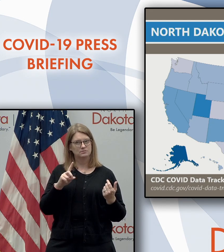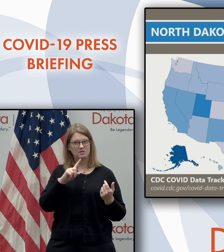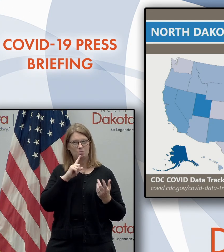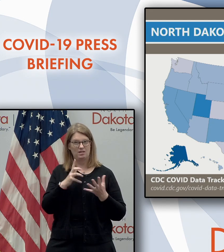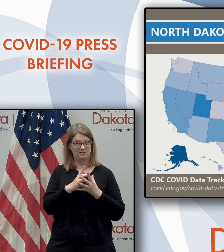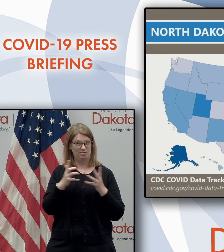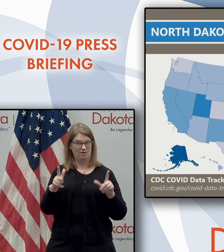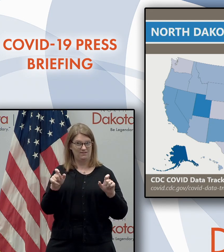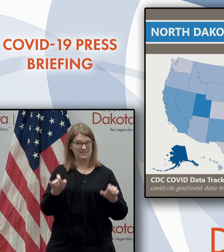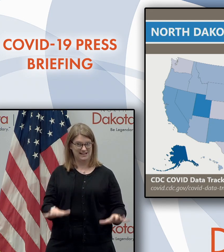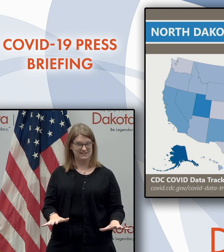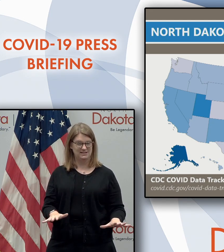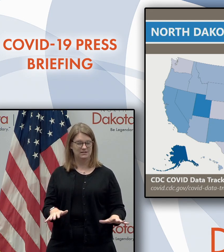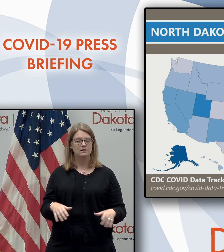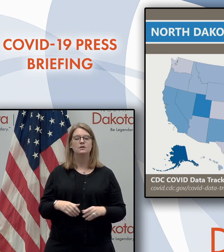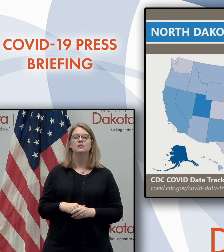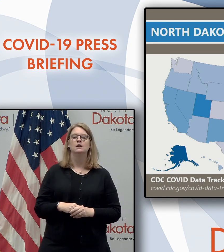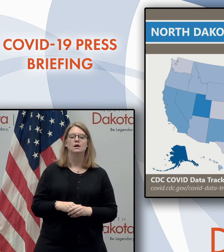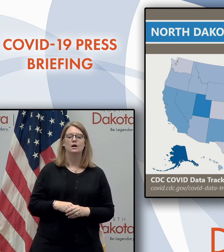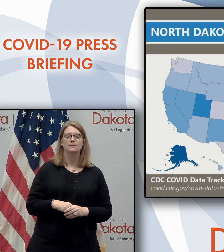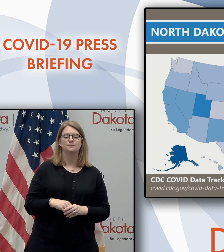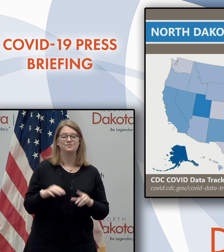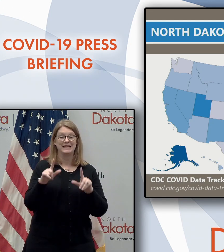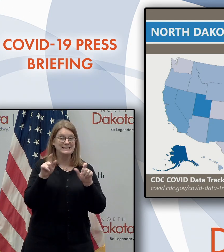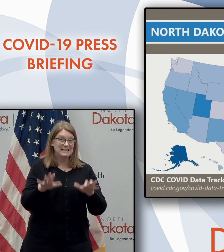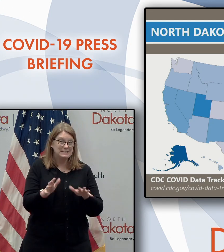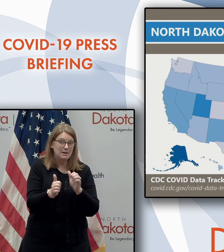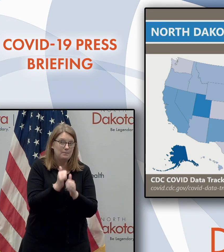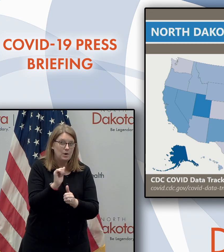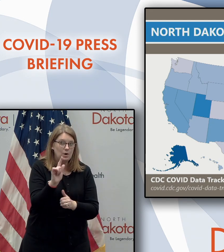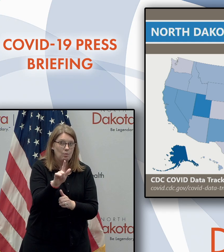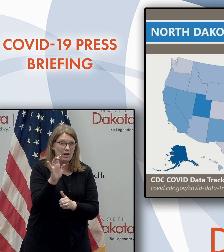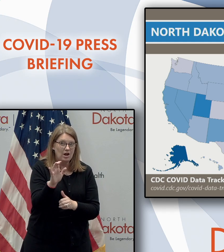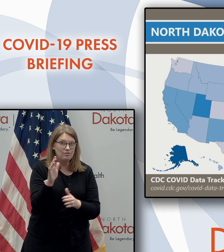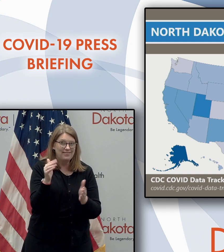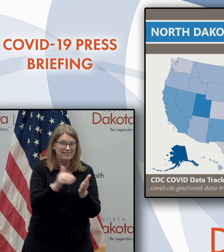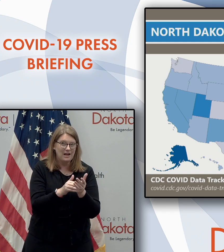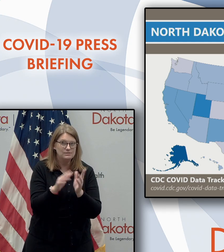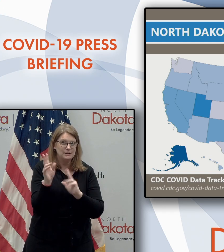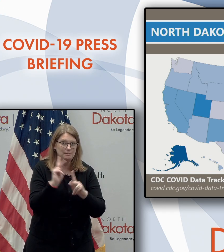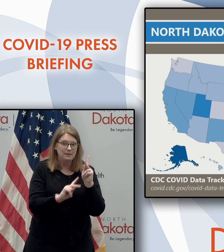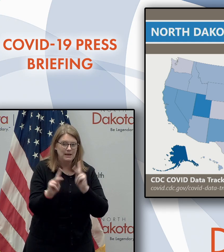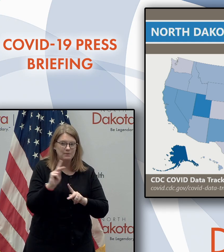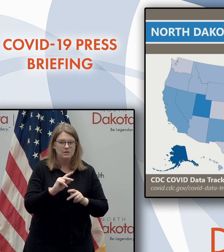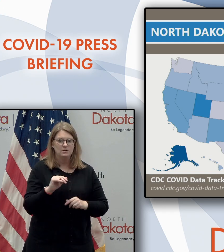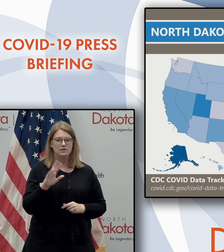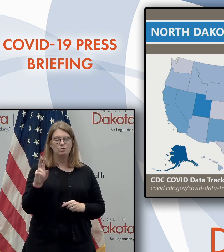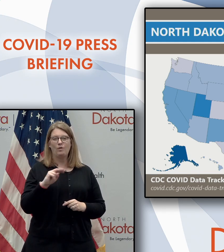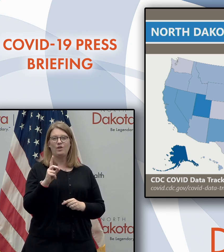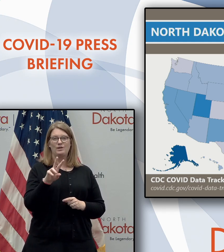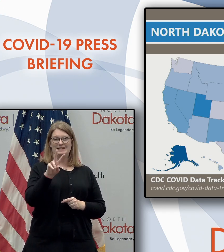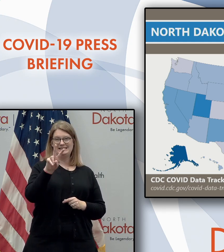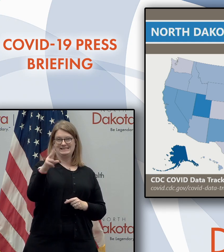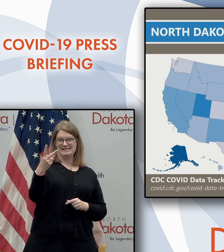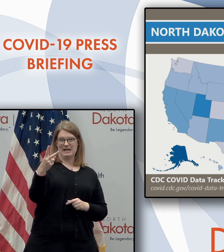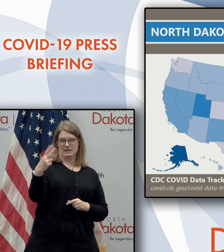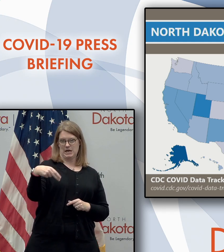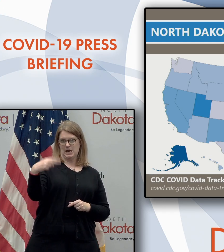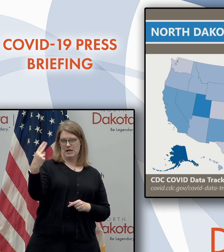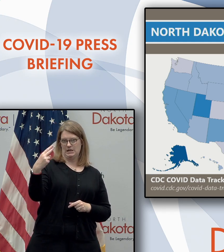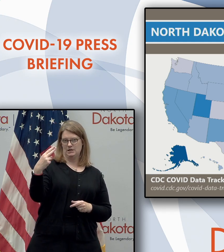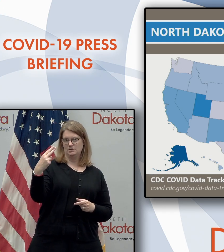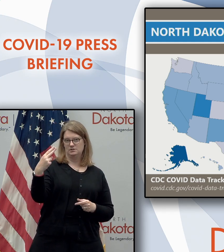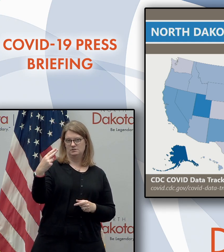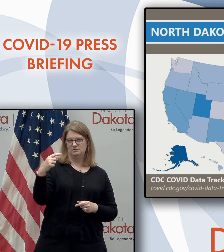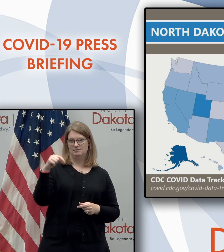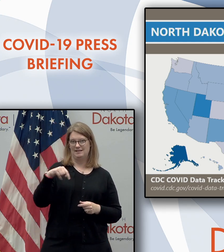testing. When we take a look at testing per 100,000 residents, North Dakota is the second highest rate of testing